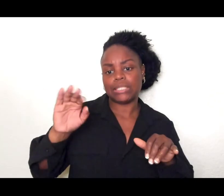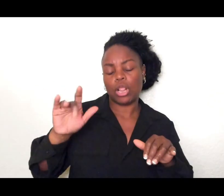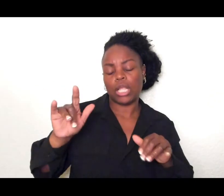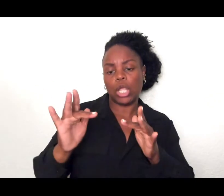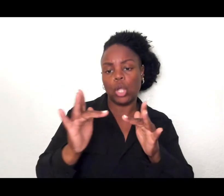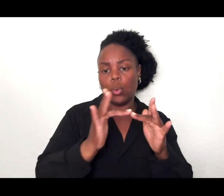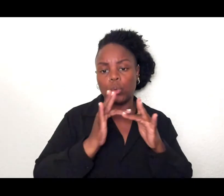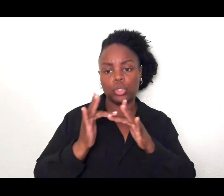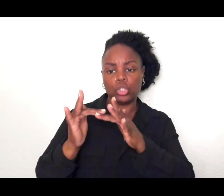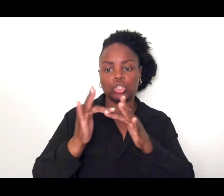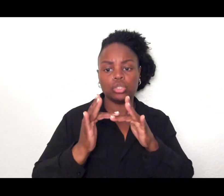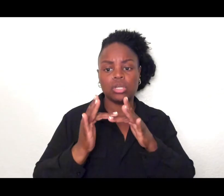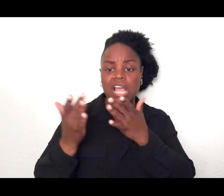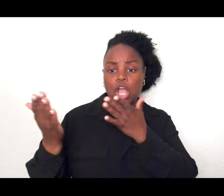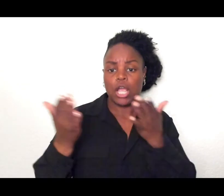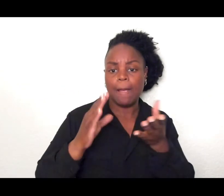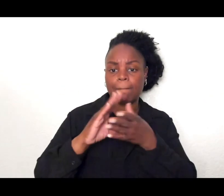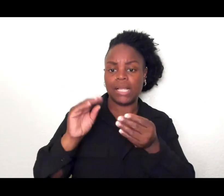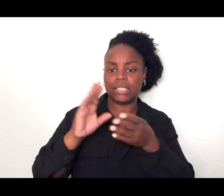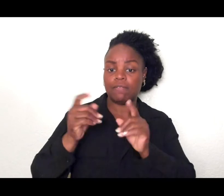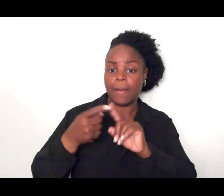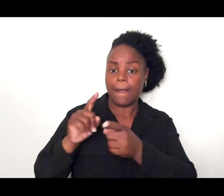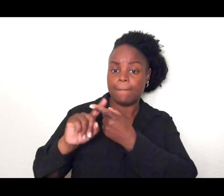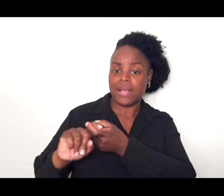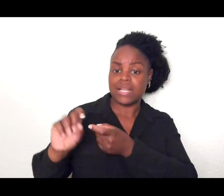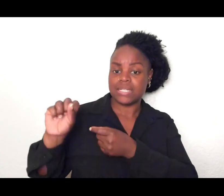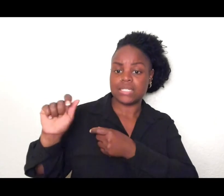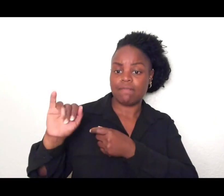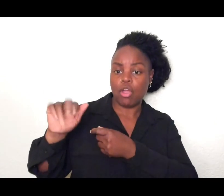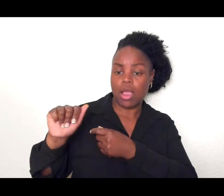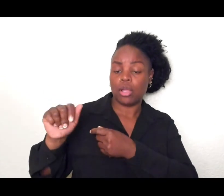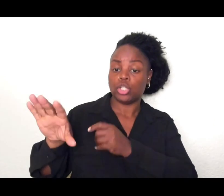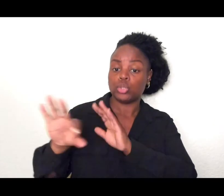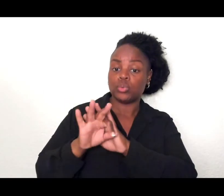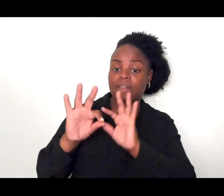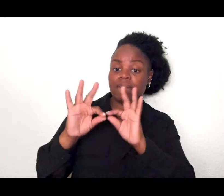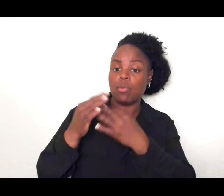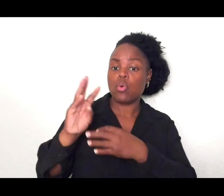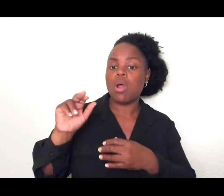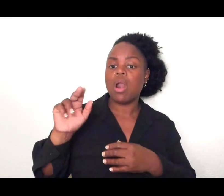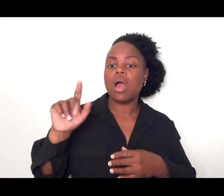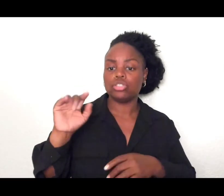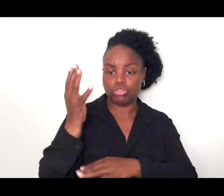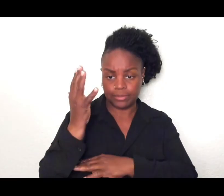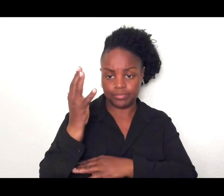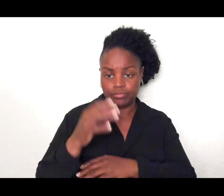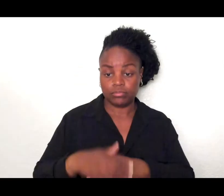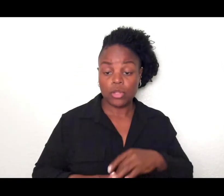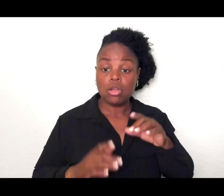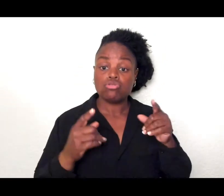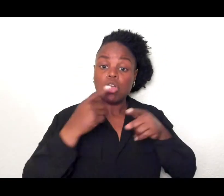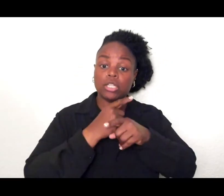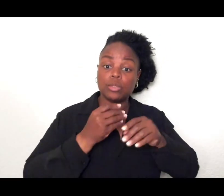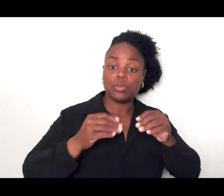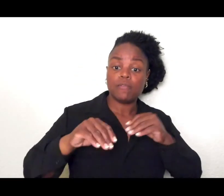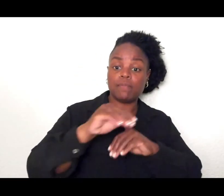but recognized as part of some people's journey into renewed Crip versions of